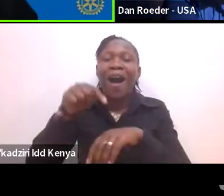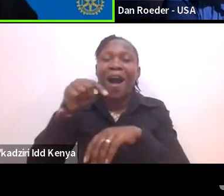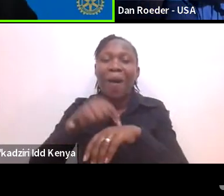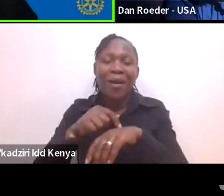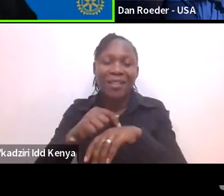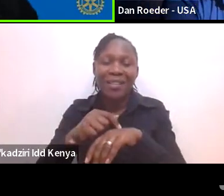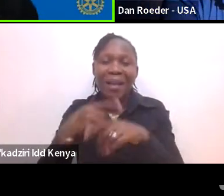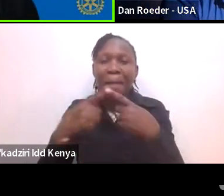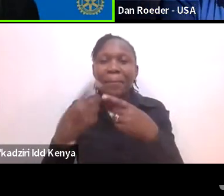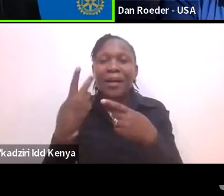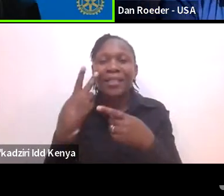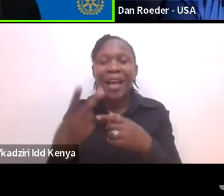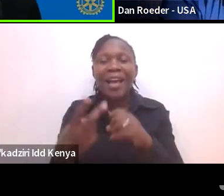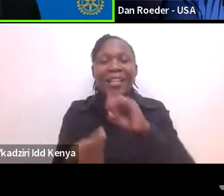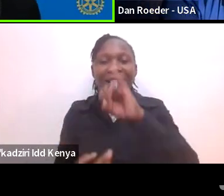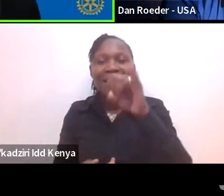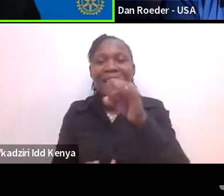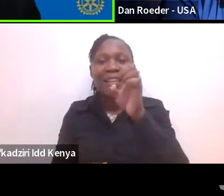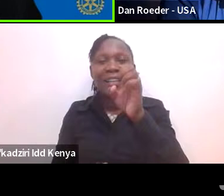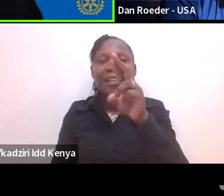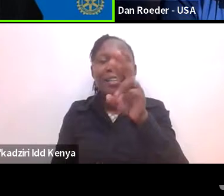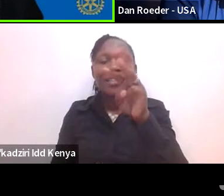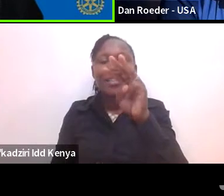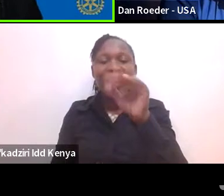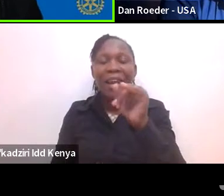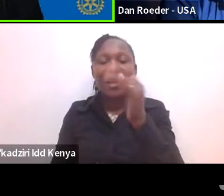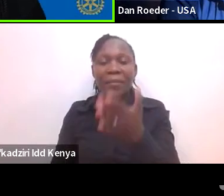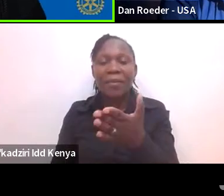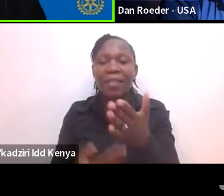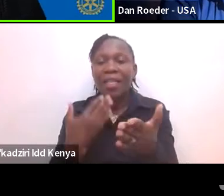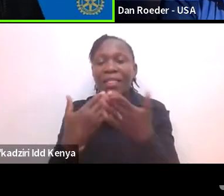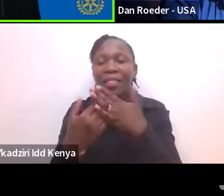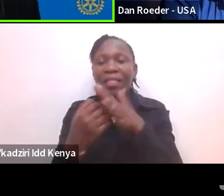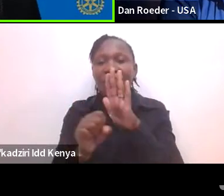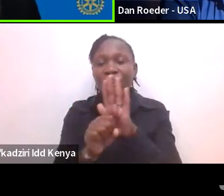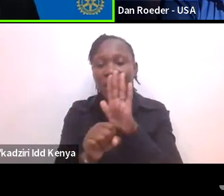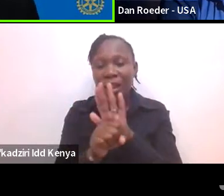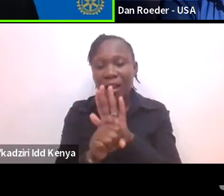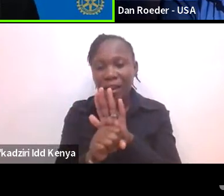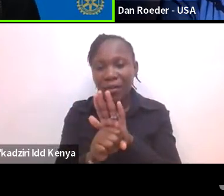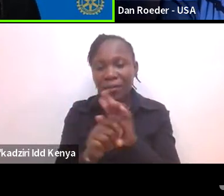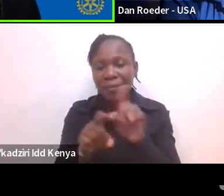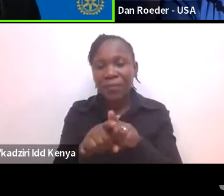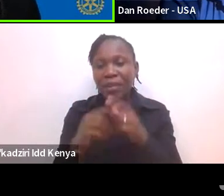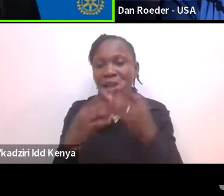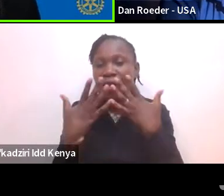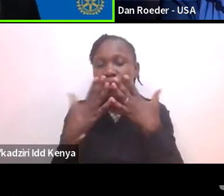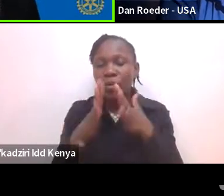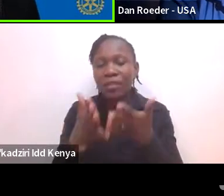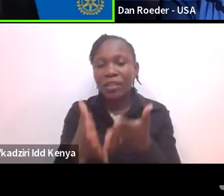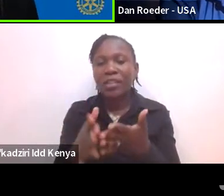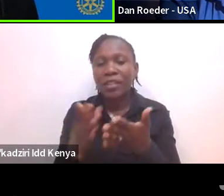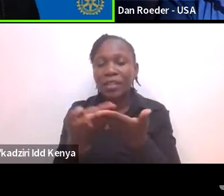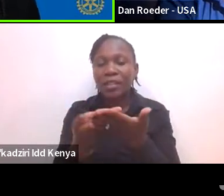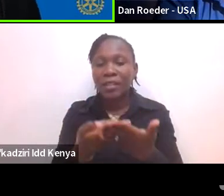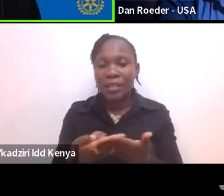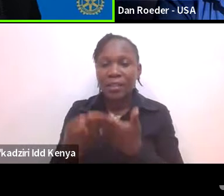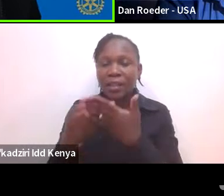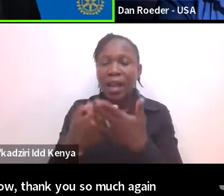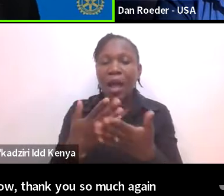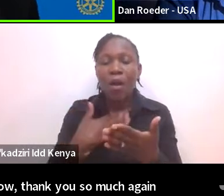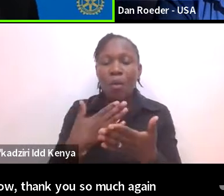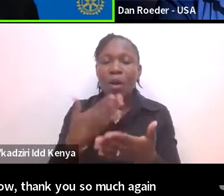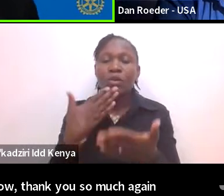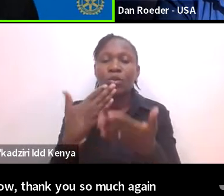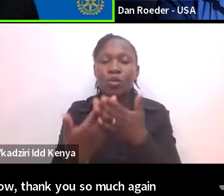Jeremy here. So, thank you so much again. As we wrap up today's discussion, I would like to thank